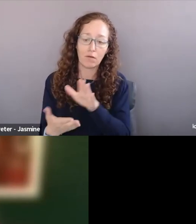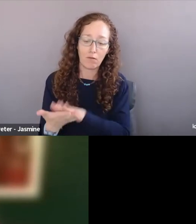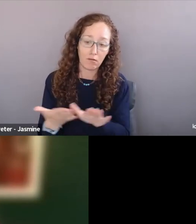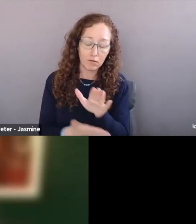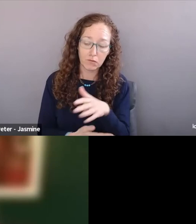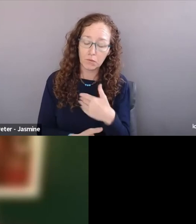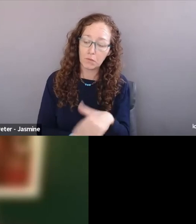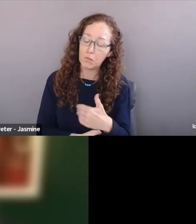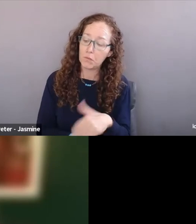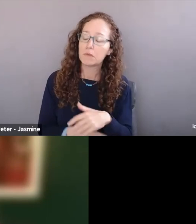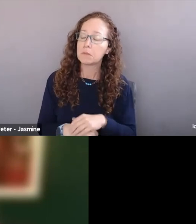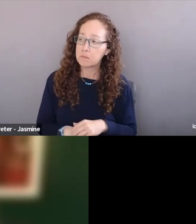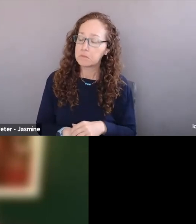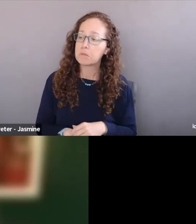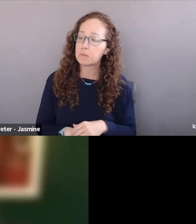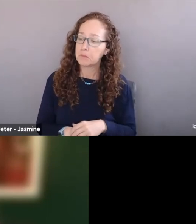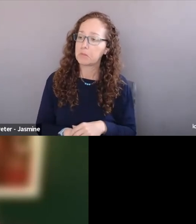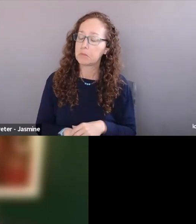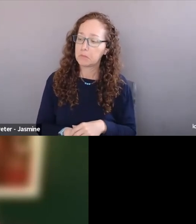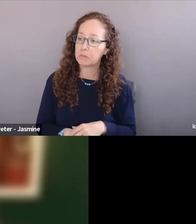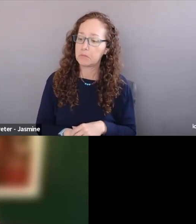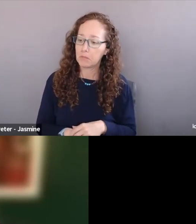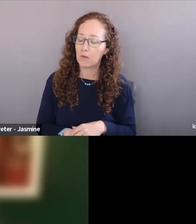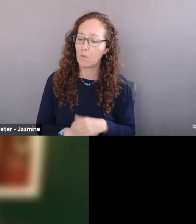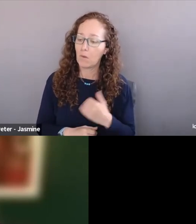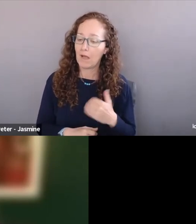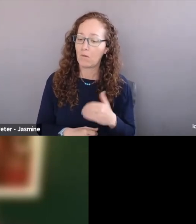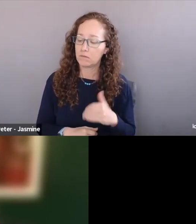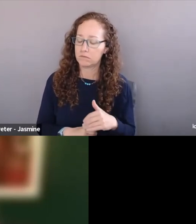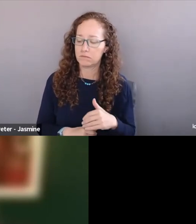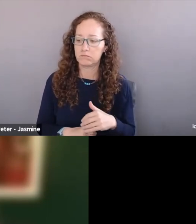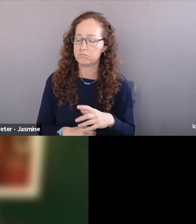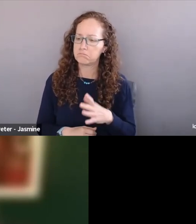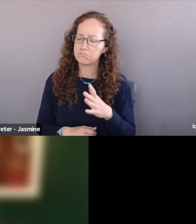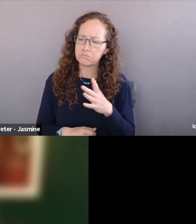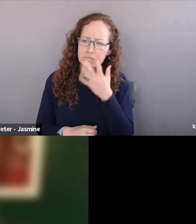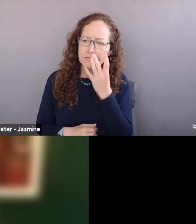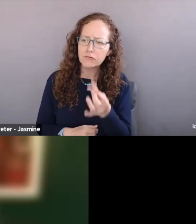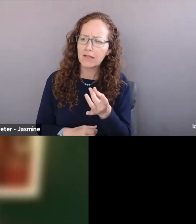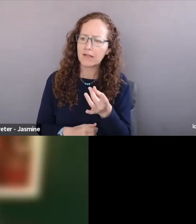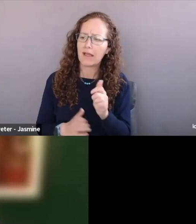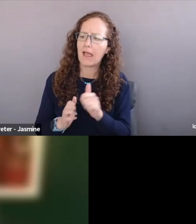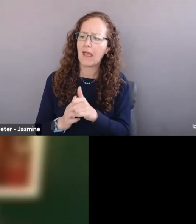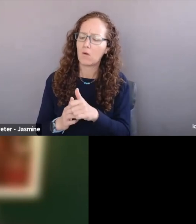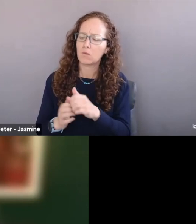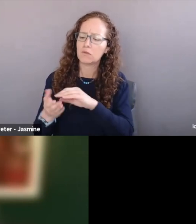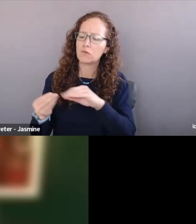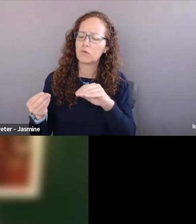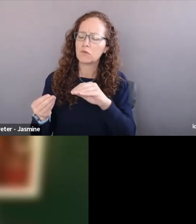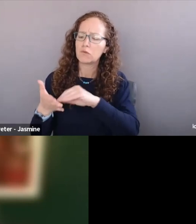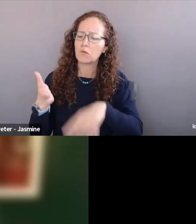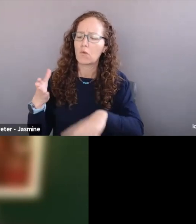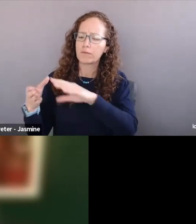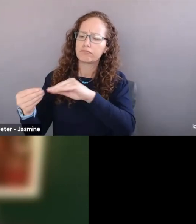it was quite a profound way to leverage the voices of students and faculty